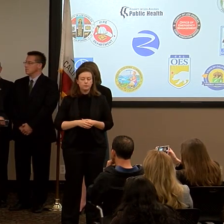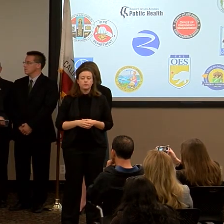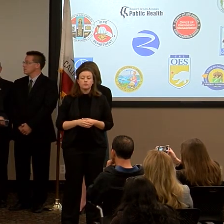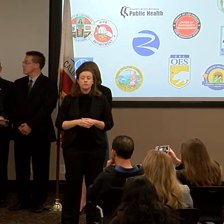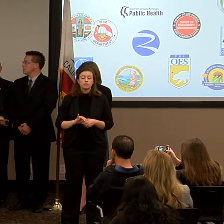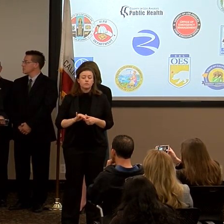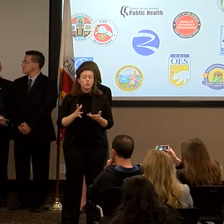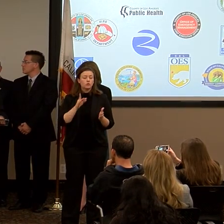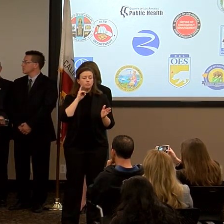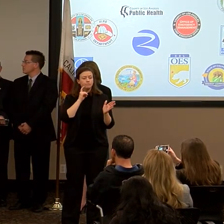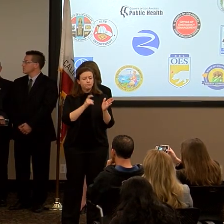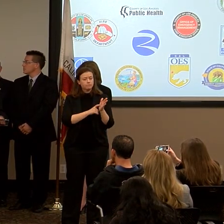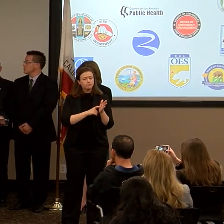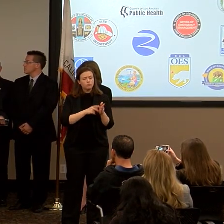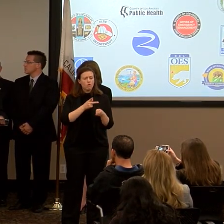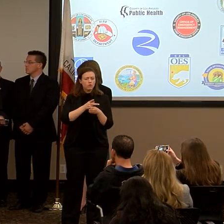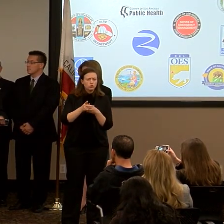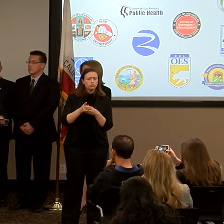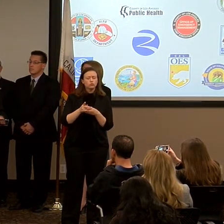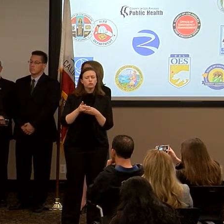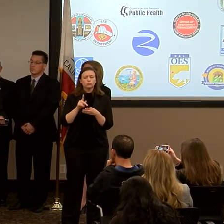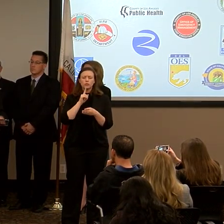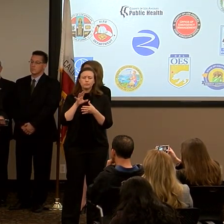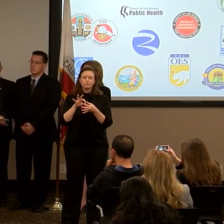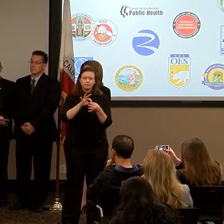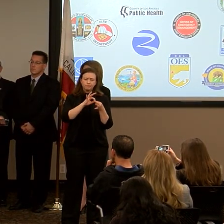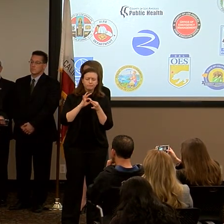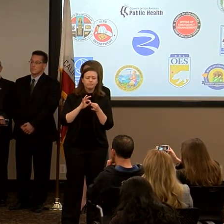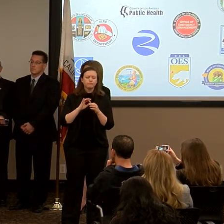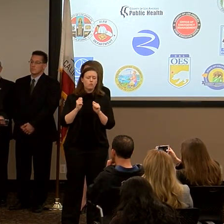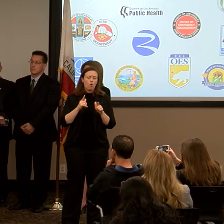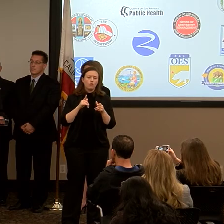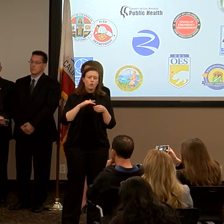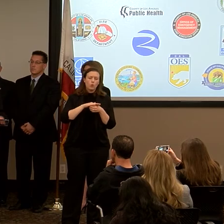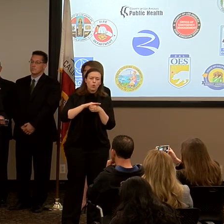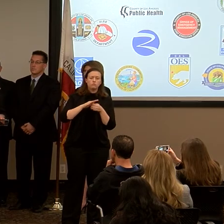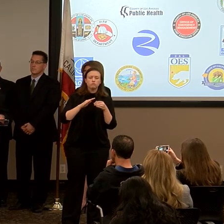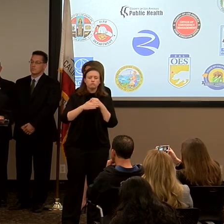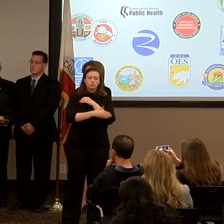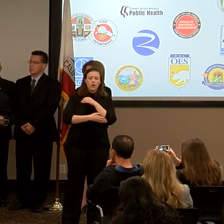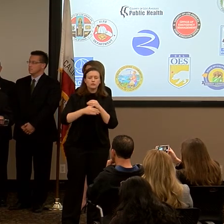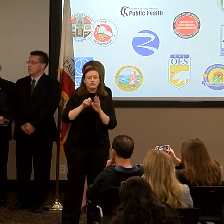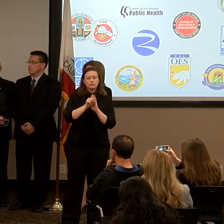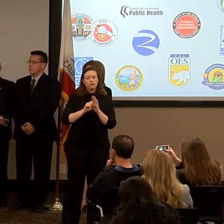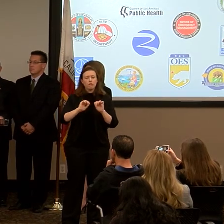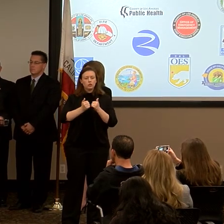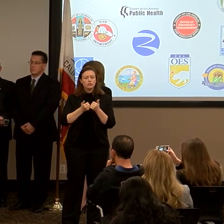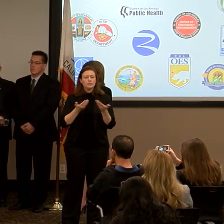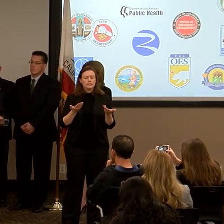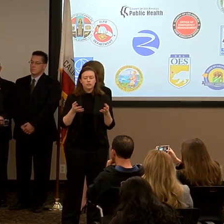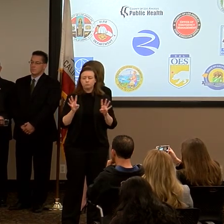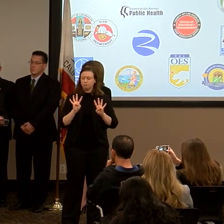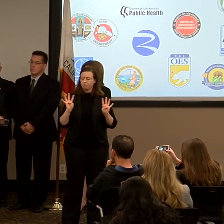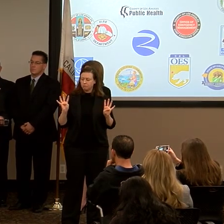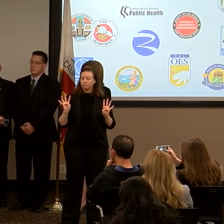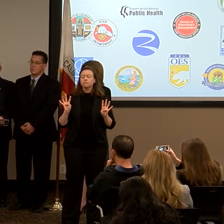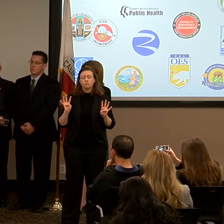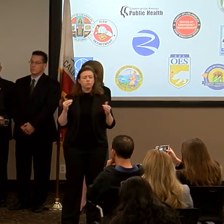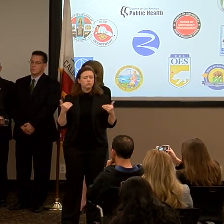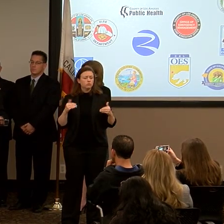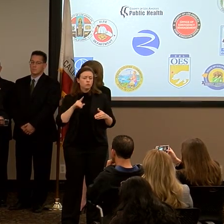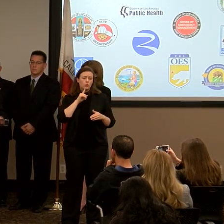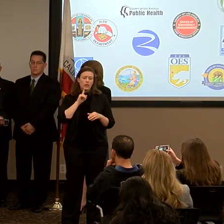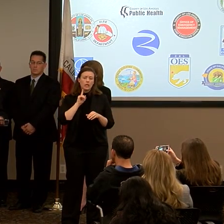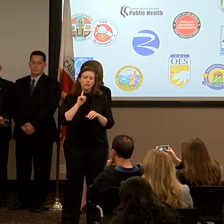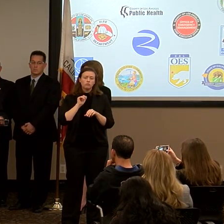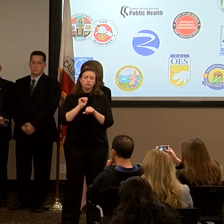acknowledge the professionalism and the collaboration of all the local, county, state agencies up here today. This truly was a team